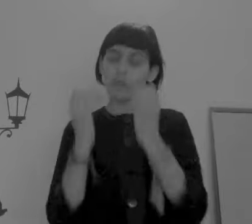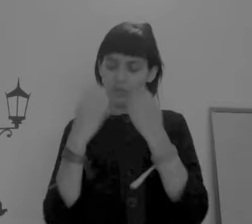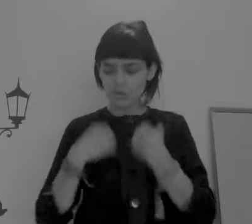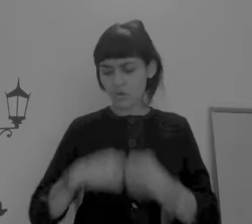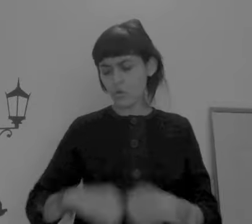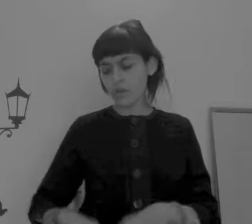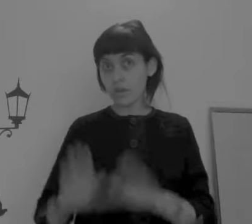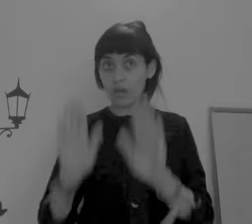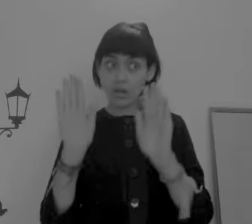and she'll be there,